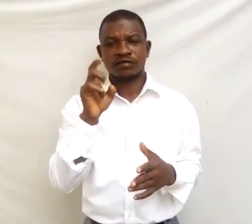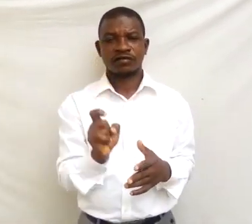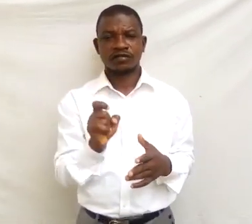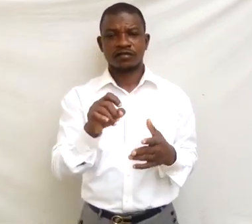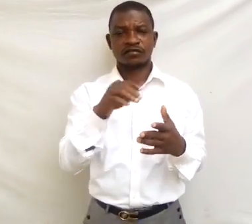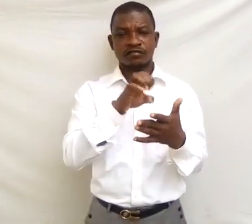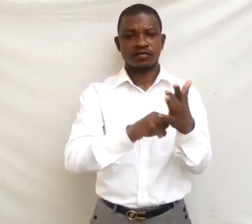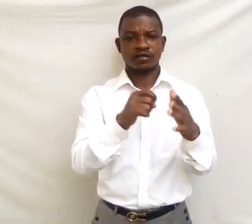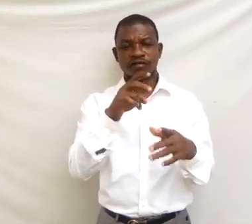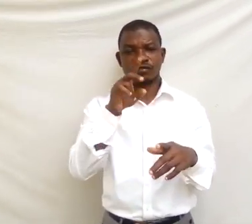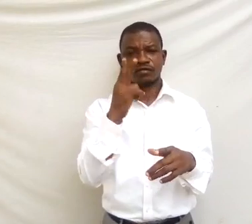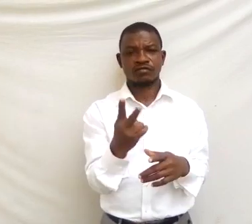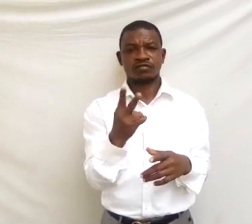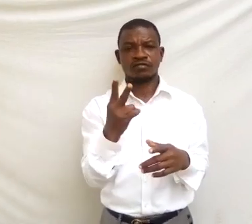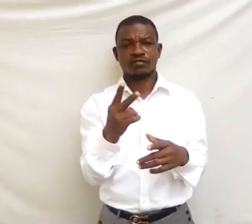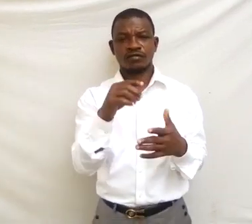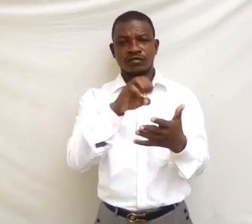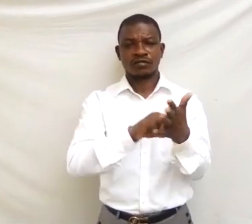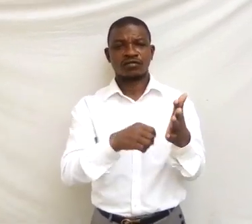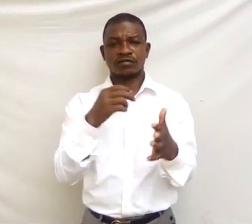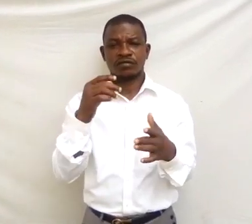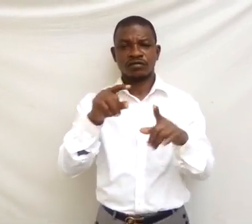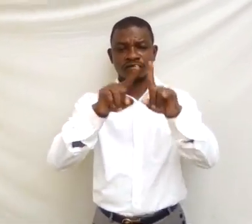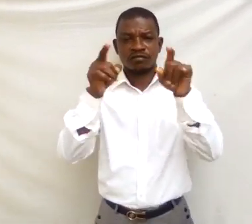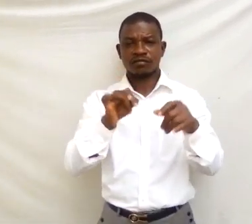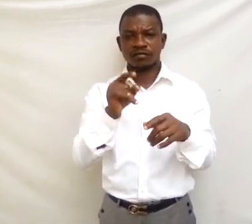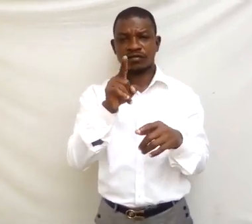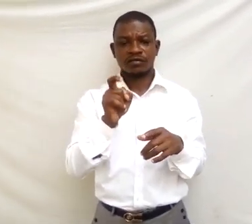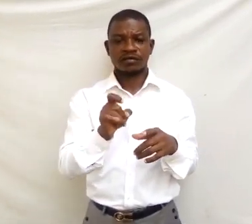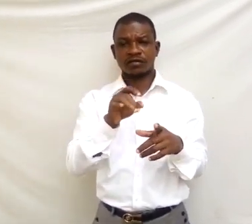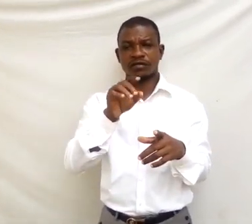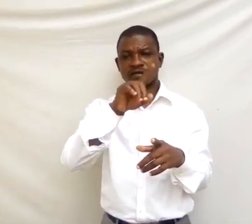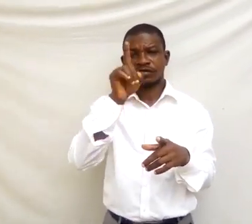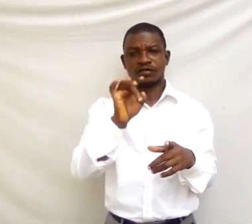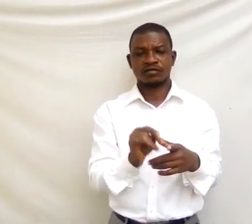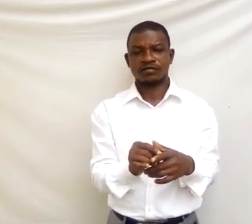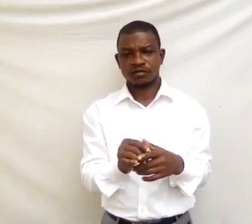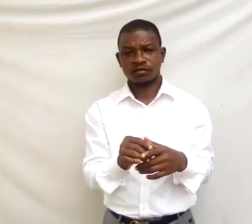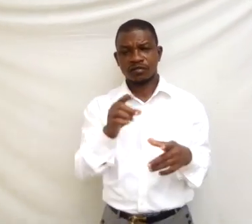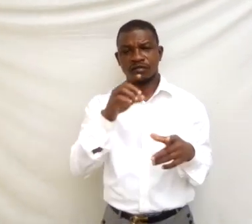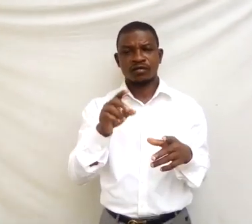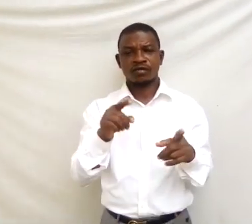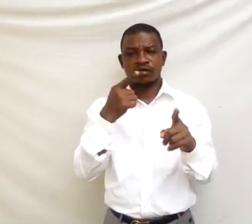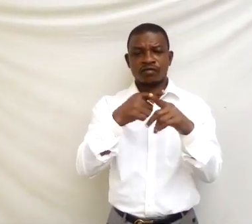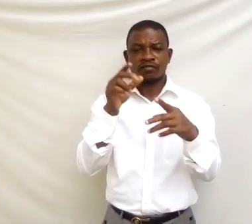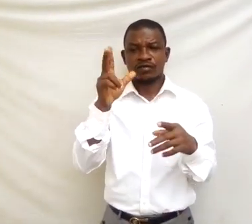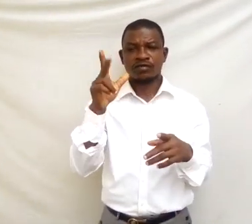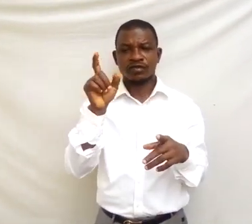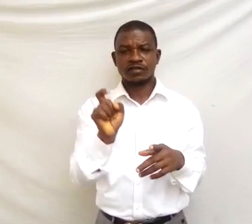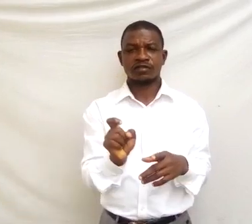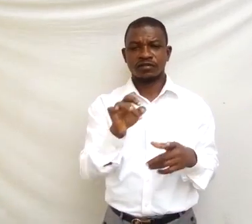minus 2 minus bracket x squared plus 3x minus